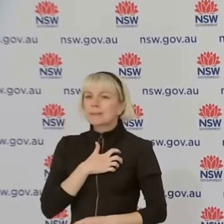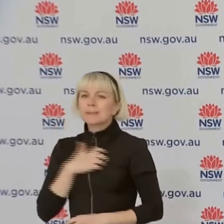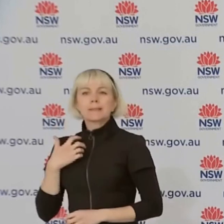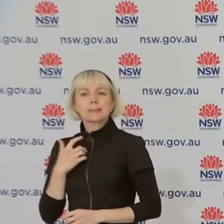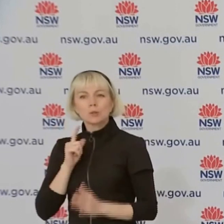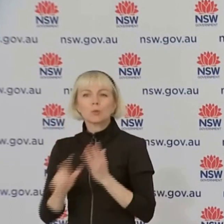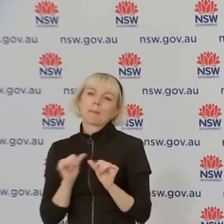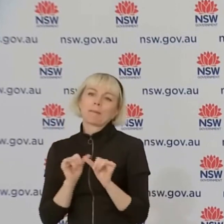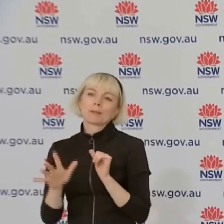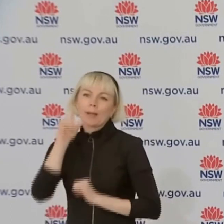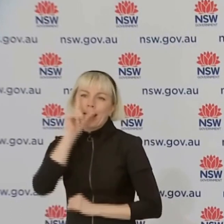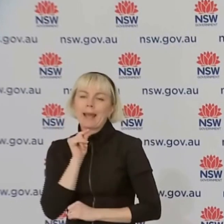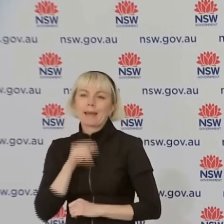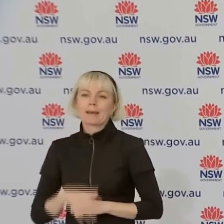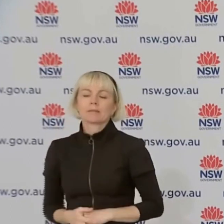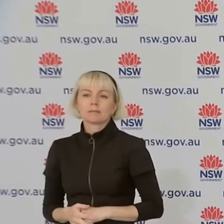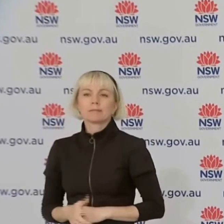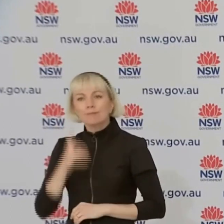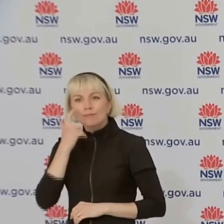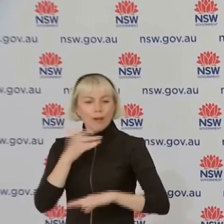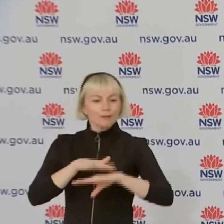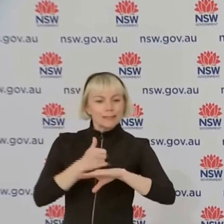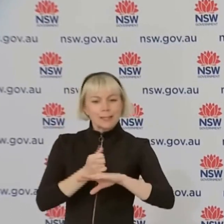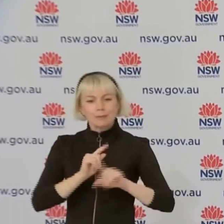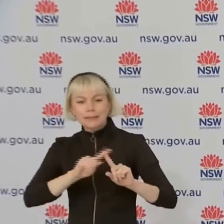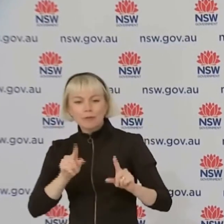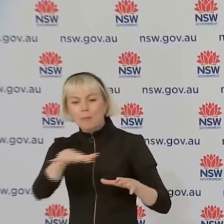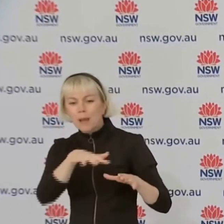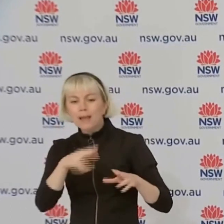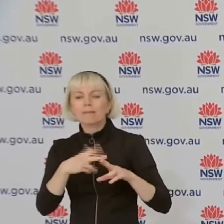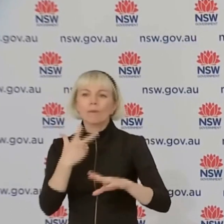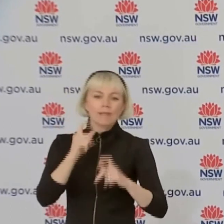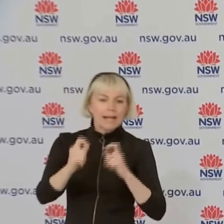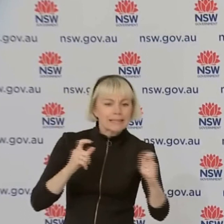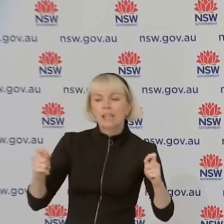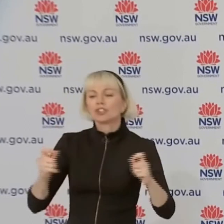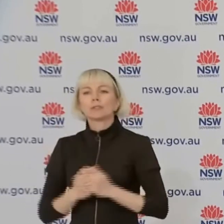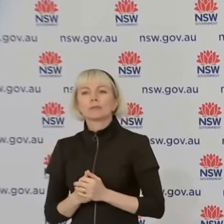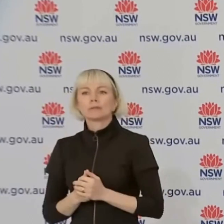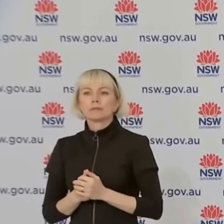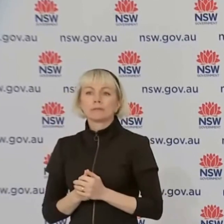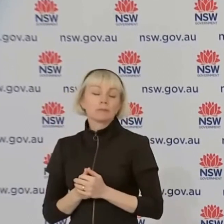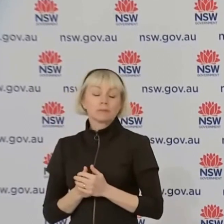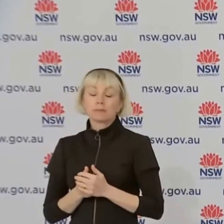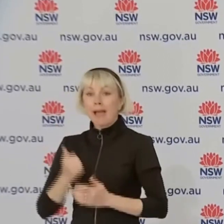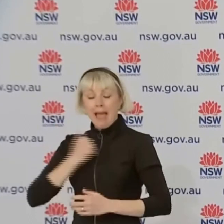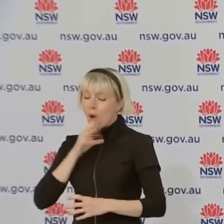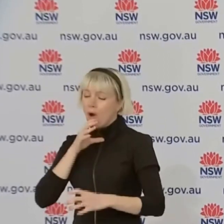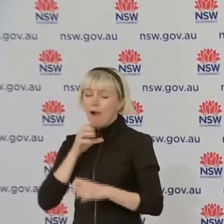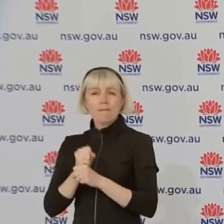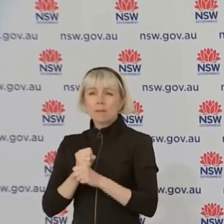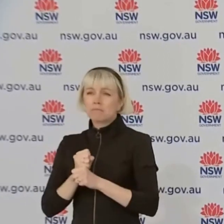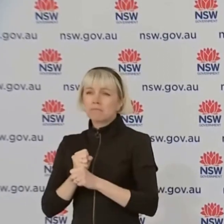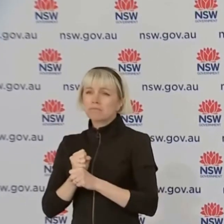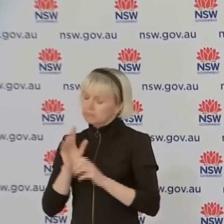of the vaccinations, in terms of where we can have access to them. Please know that had the New South Wales government not stepped up, provided all those mass